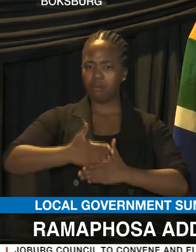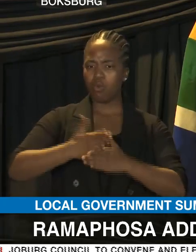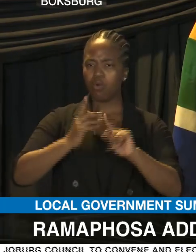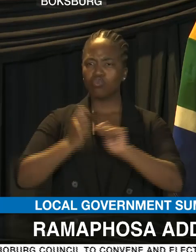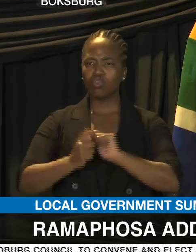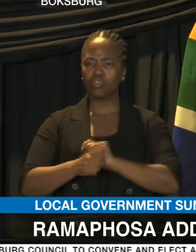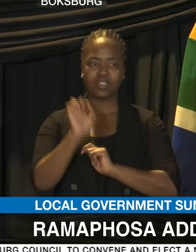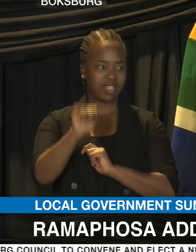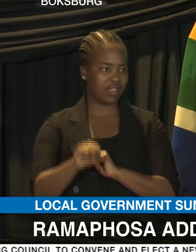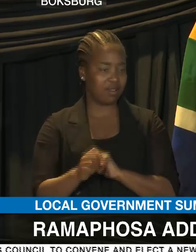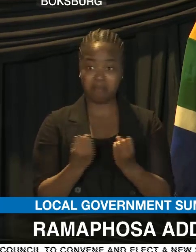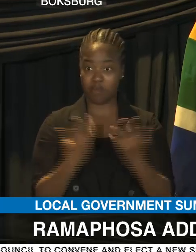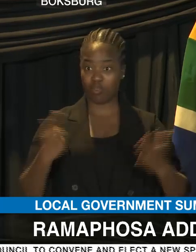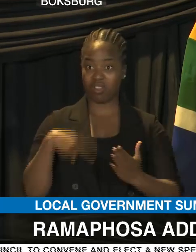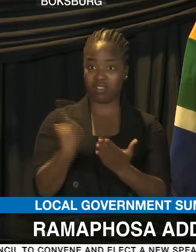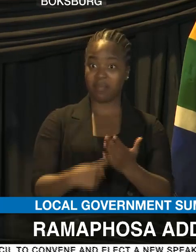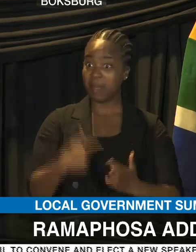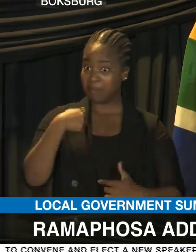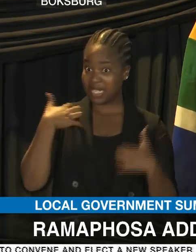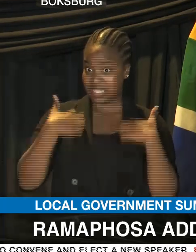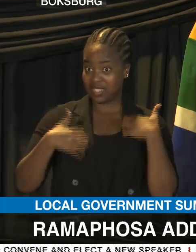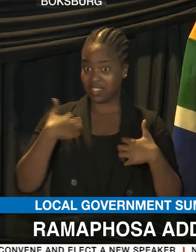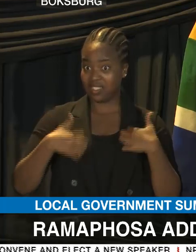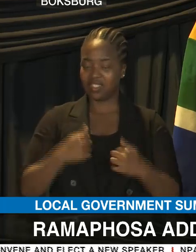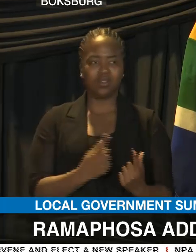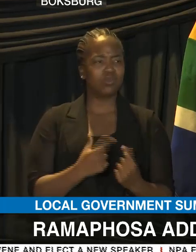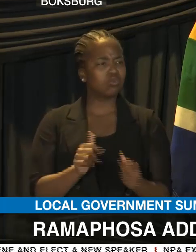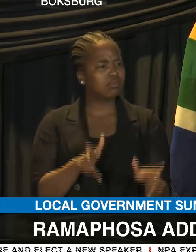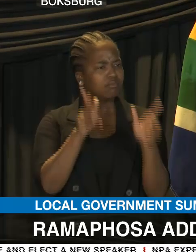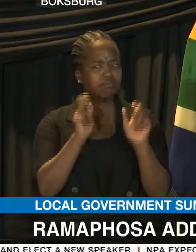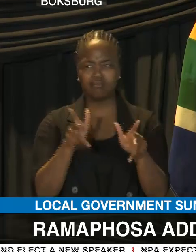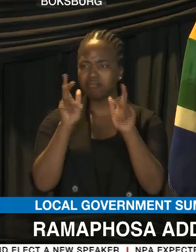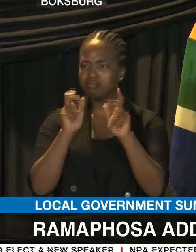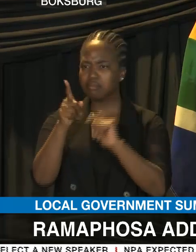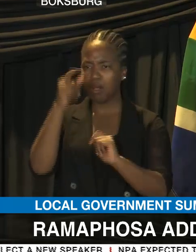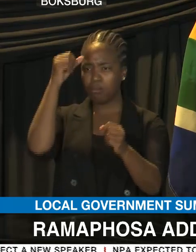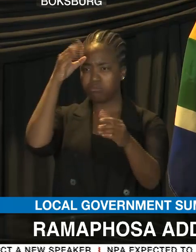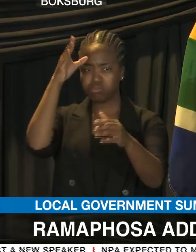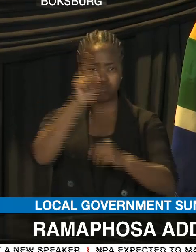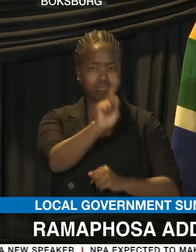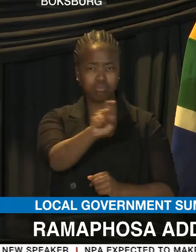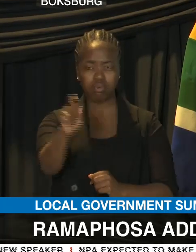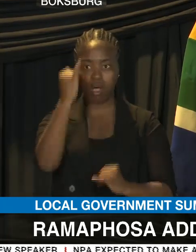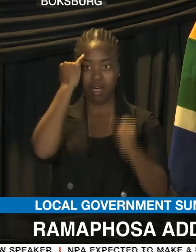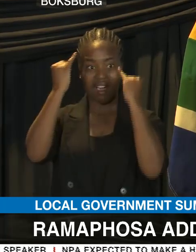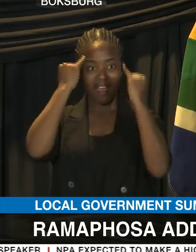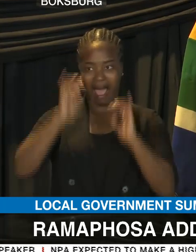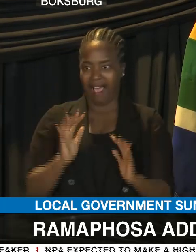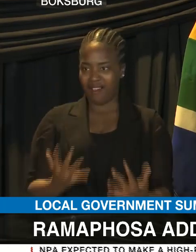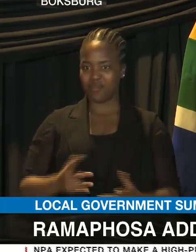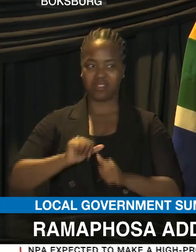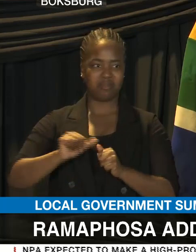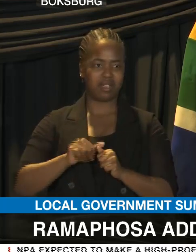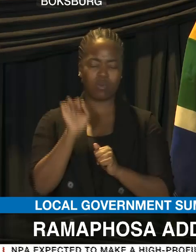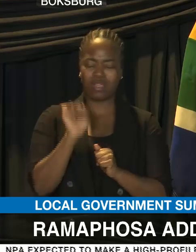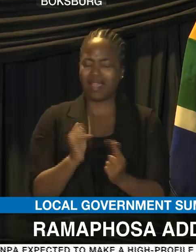even changed. I'm looking forward to hearing great wisdom from amongst you of how